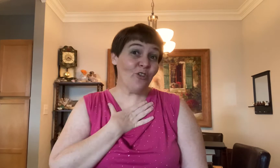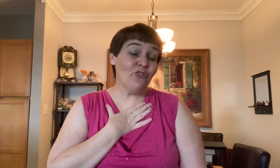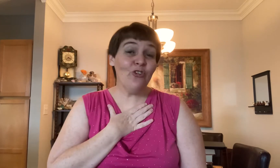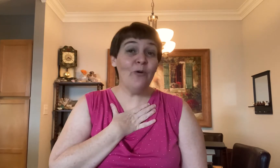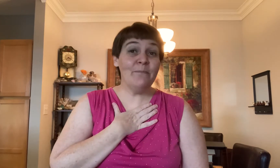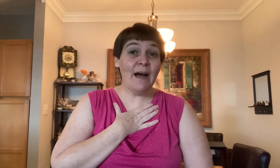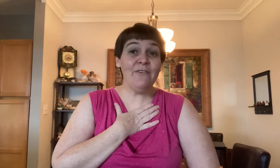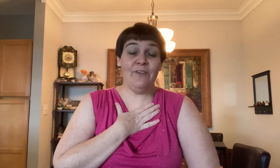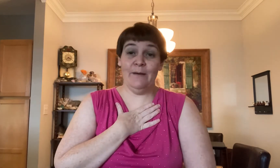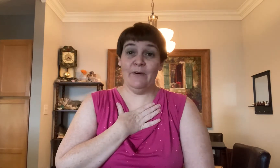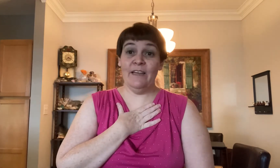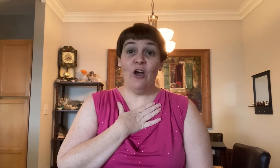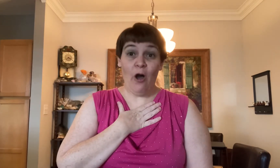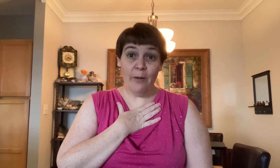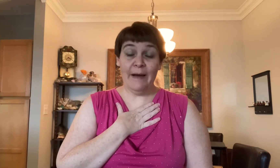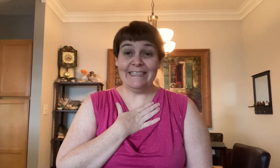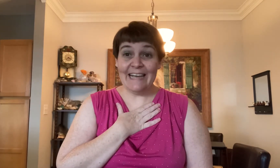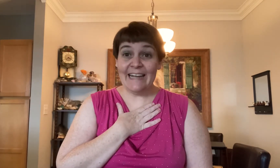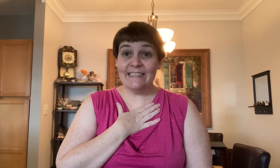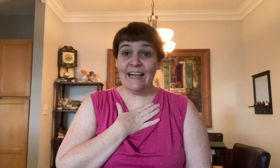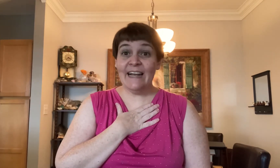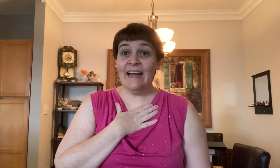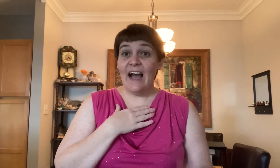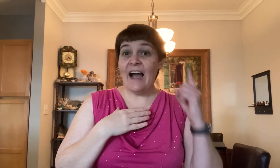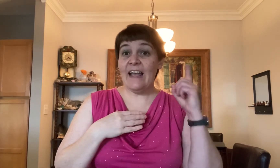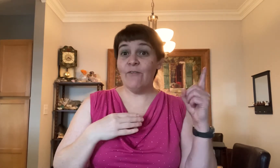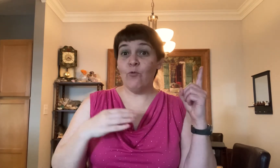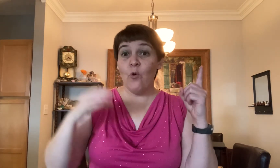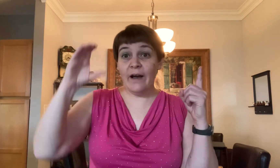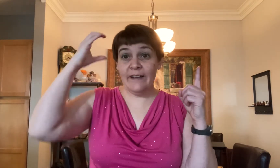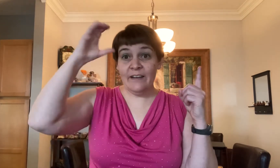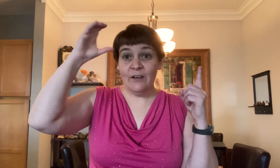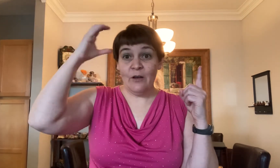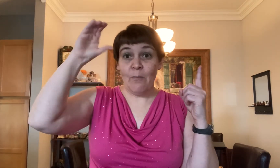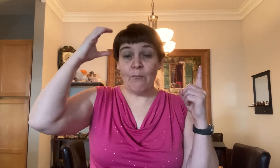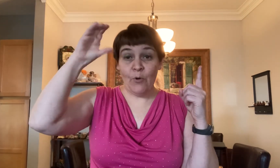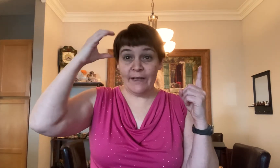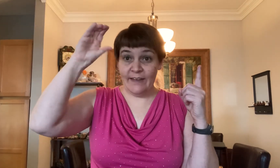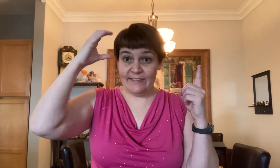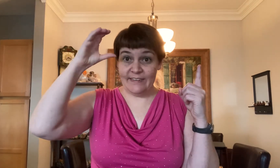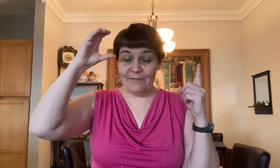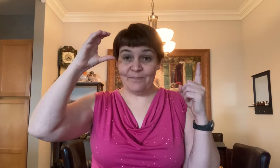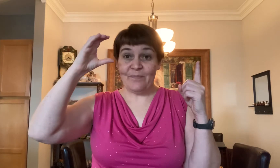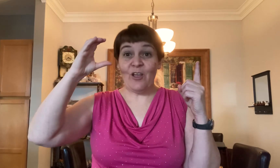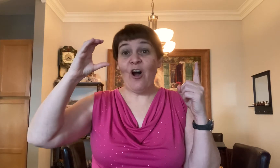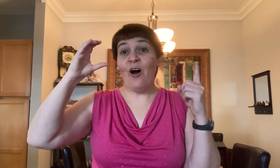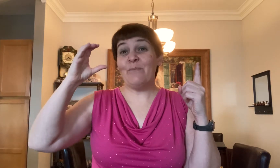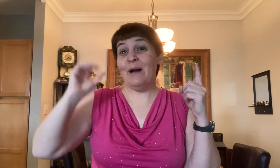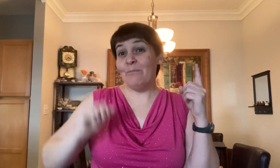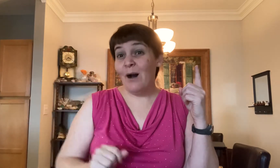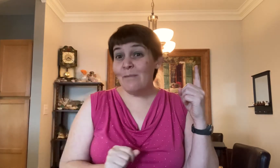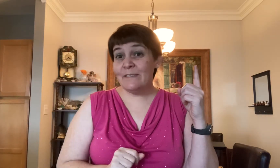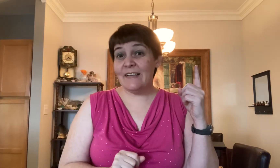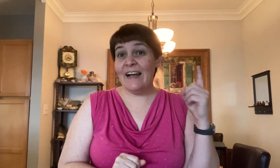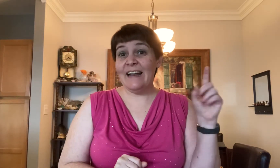So in my family, on my dad's side, I have 1 boy cousin. On my mom's side, I